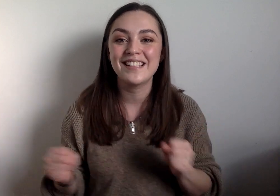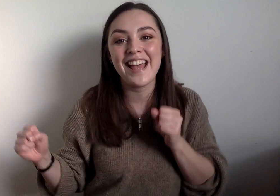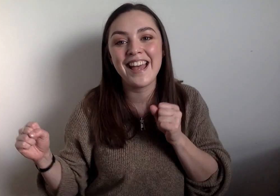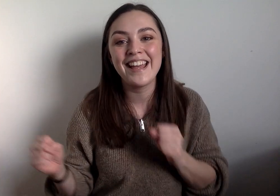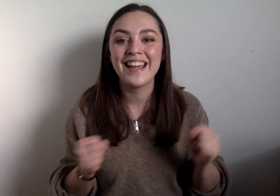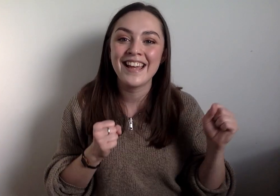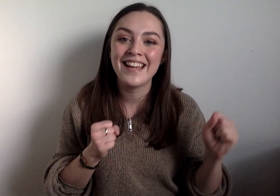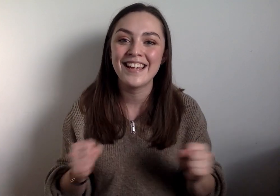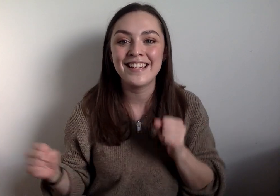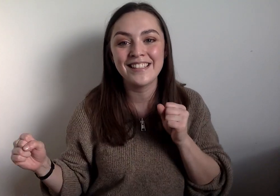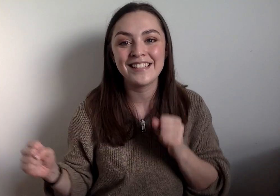dance.